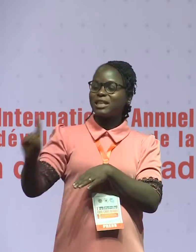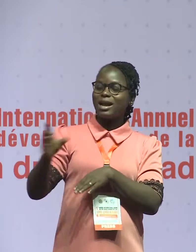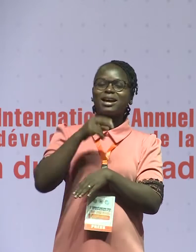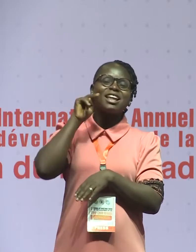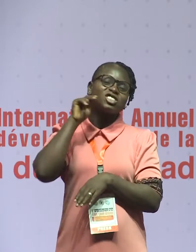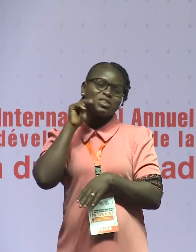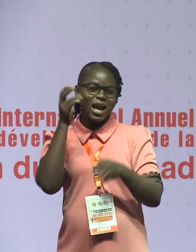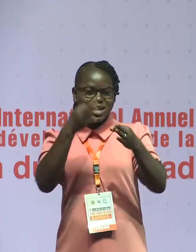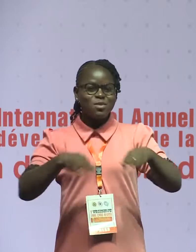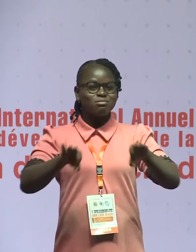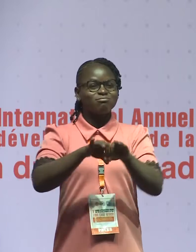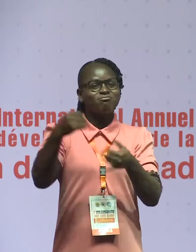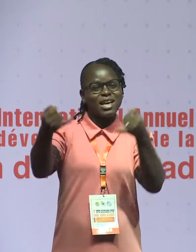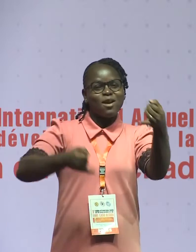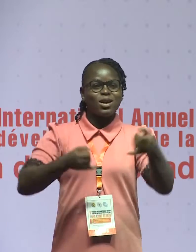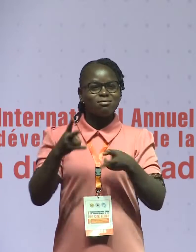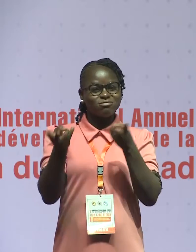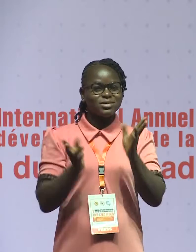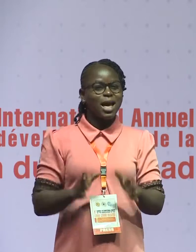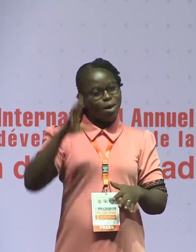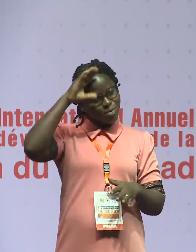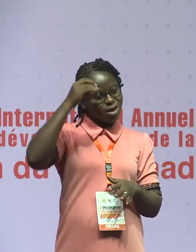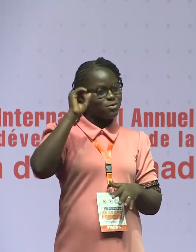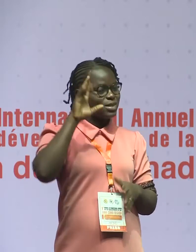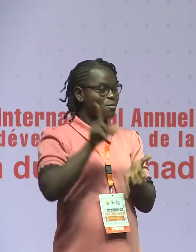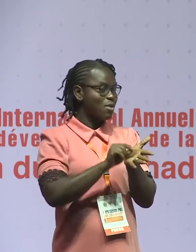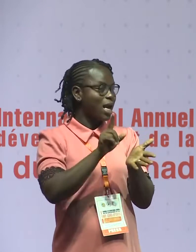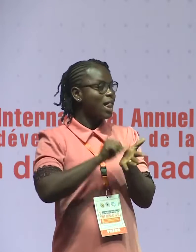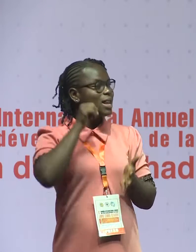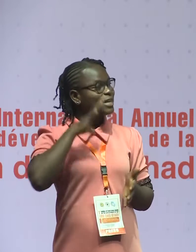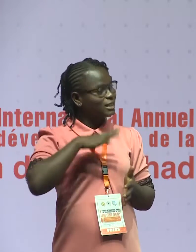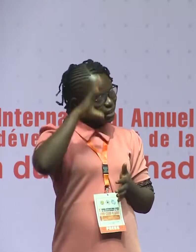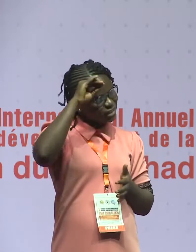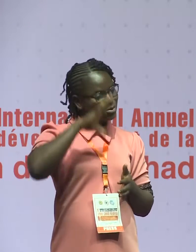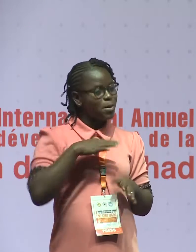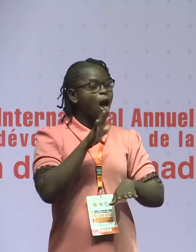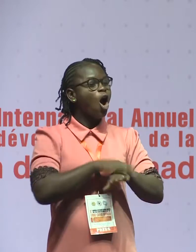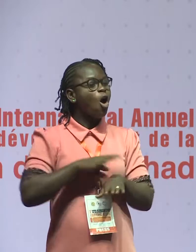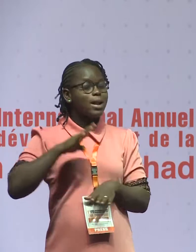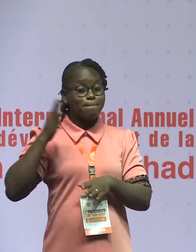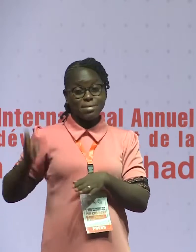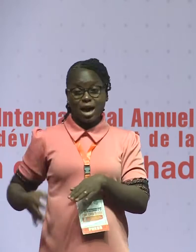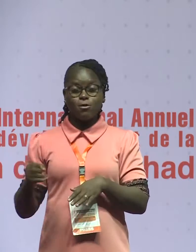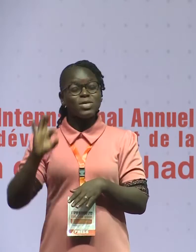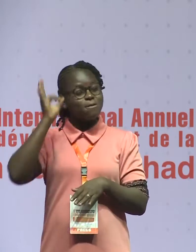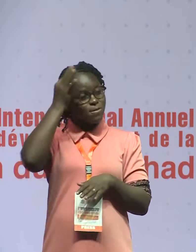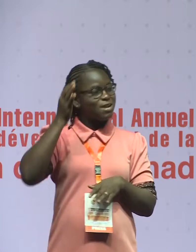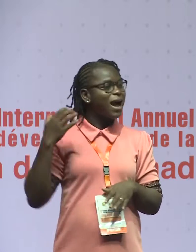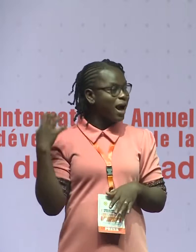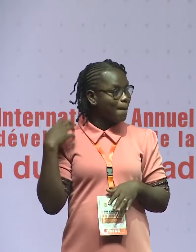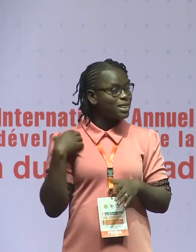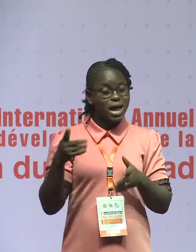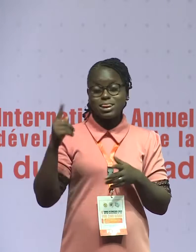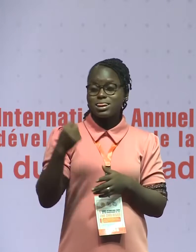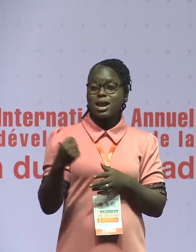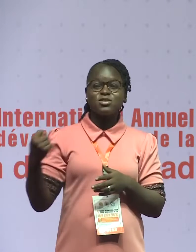distinguished invited guests, gentlemen of the press, ladies and gentlemen, on behalf of the Federal Capital Territory